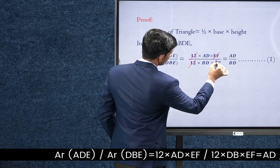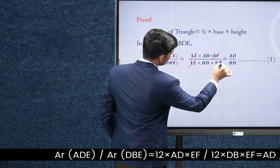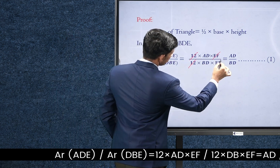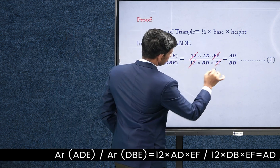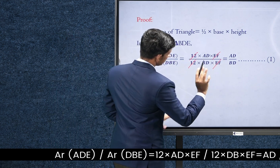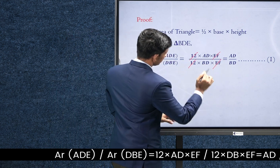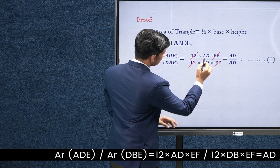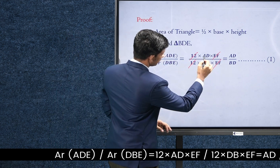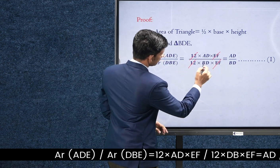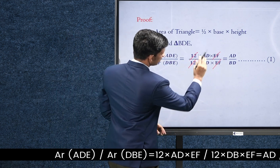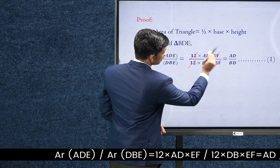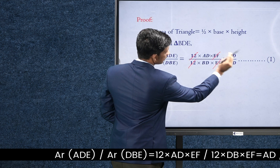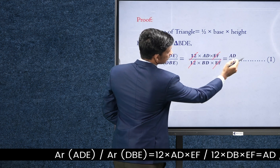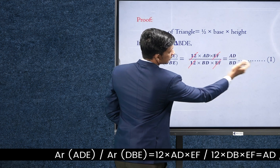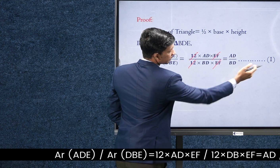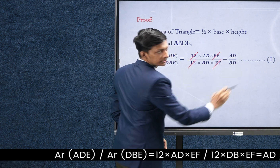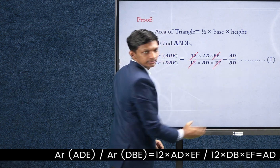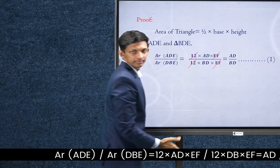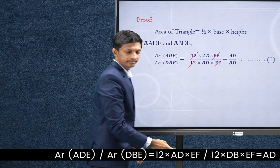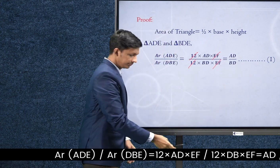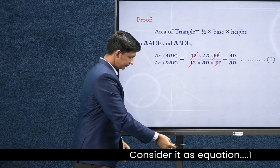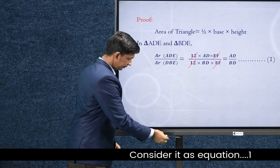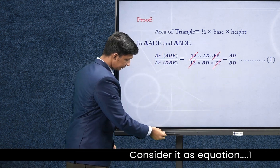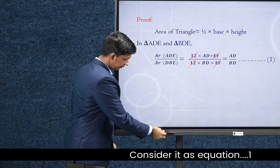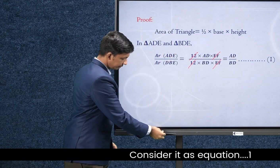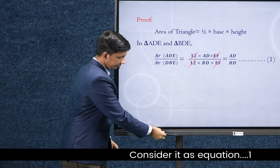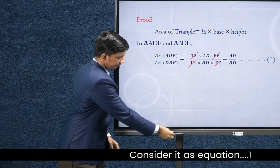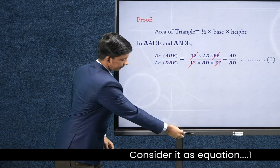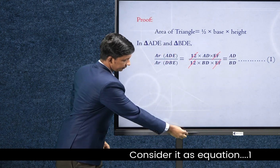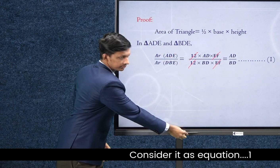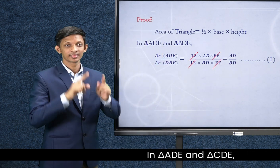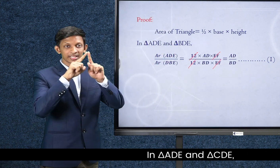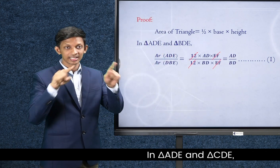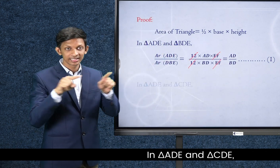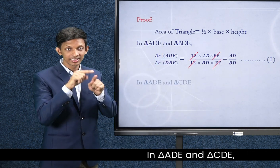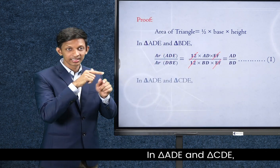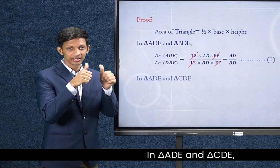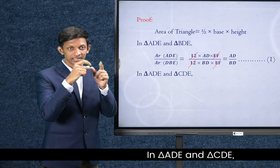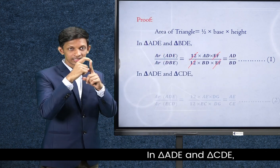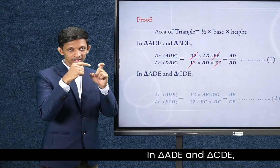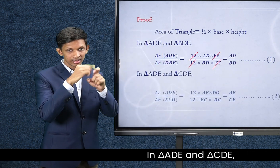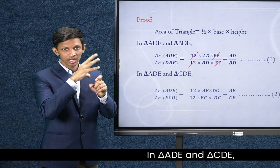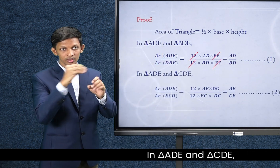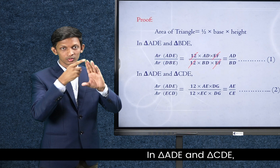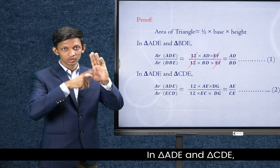EF, which is equal to AD by BD. Consider it as equation 1. In triangle ADE and triangle